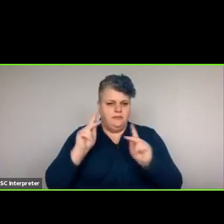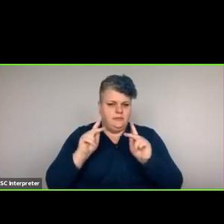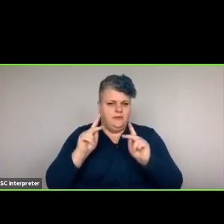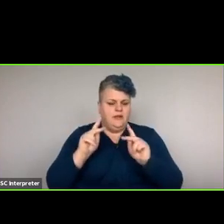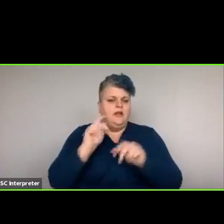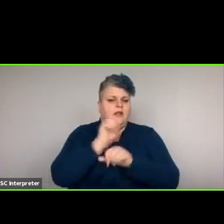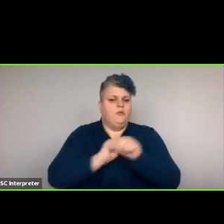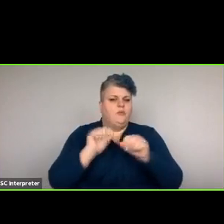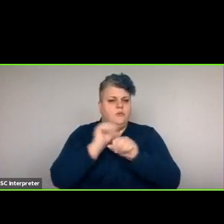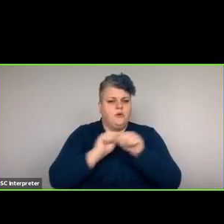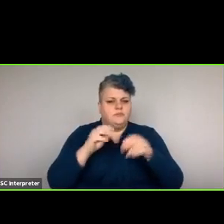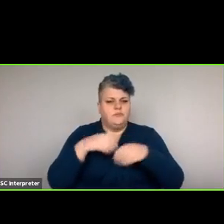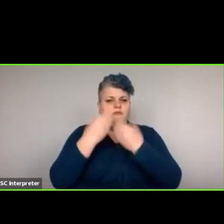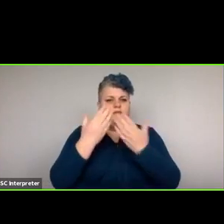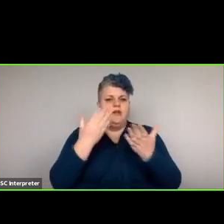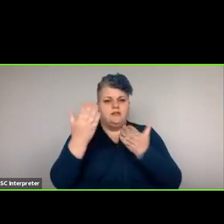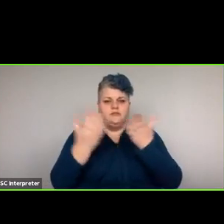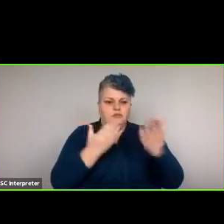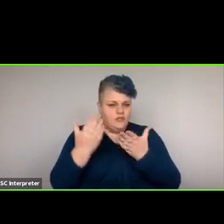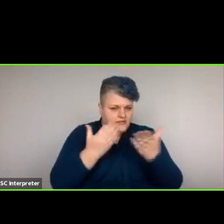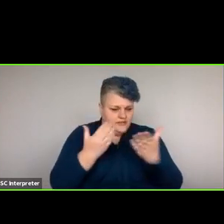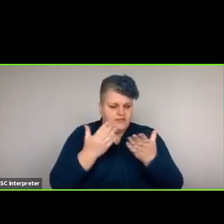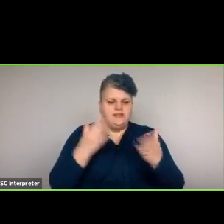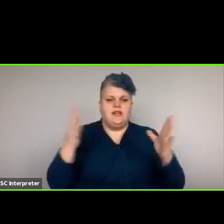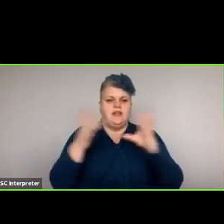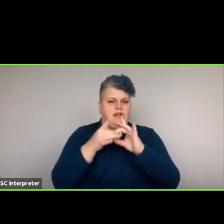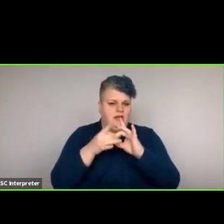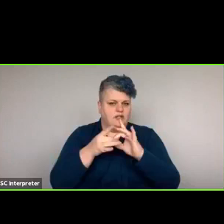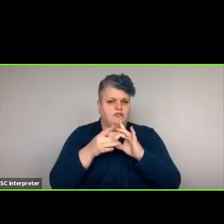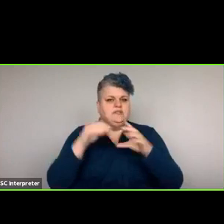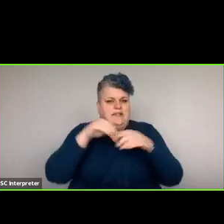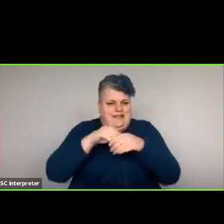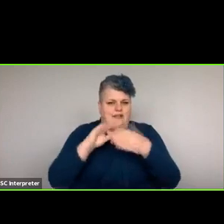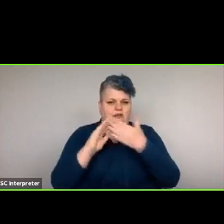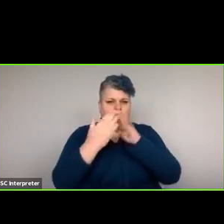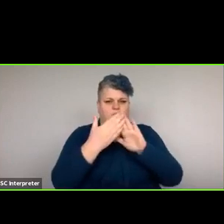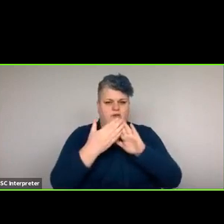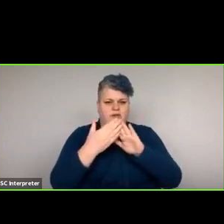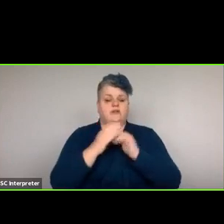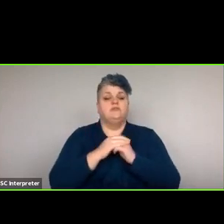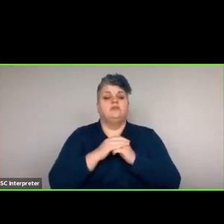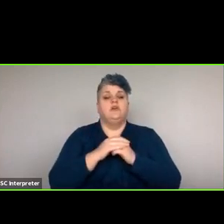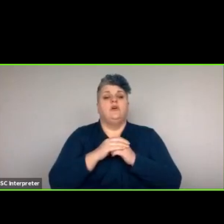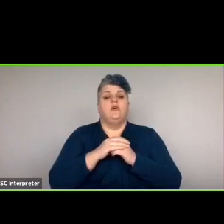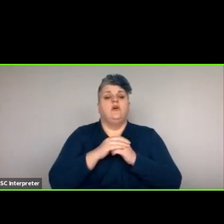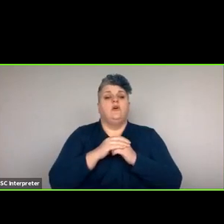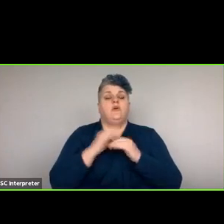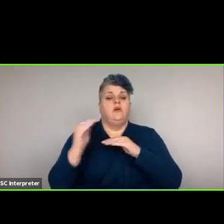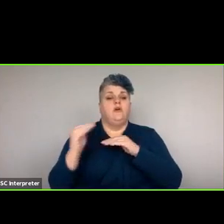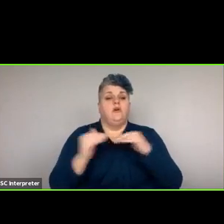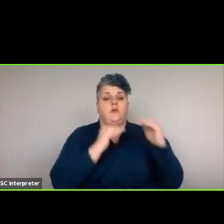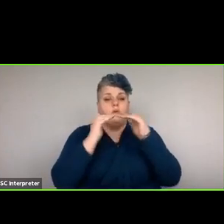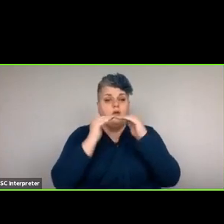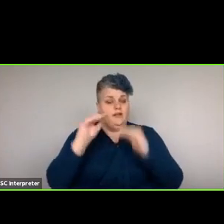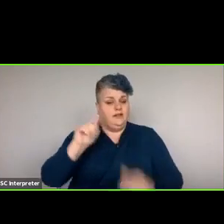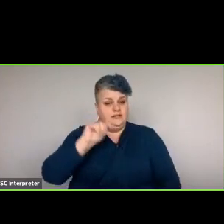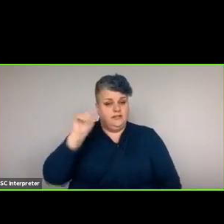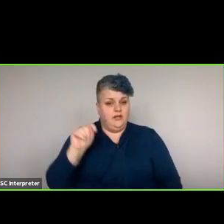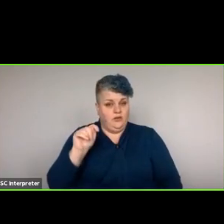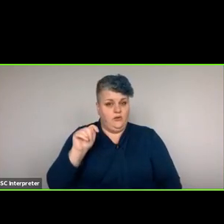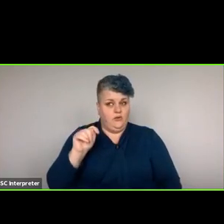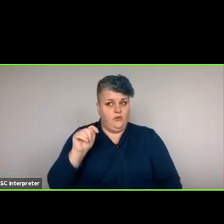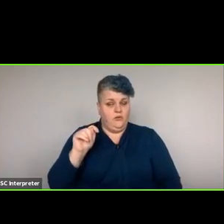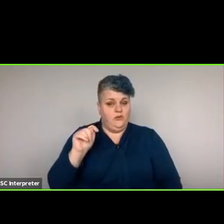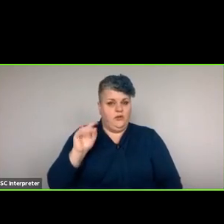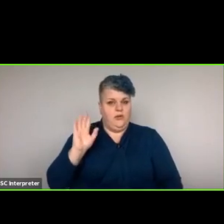various services and connections throughout the community. So Equality Toledo, when I was with them previously, before I